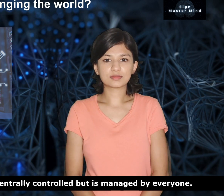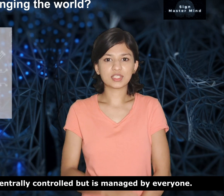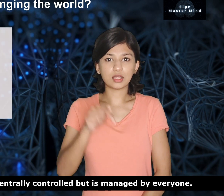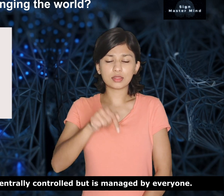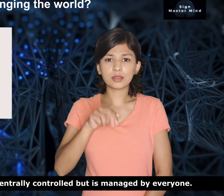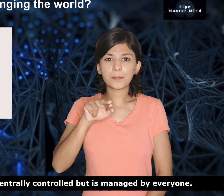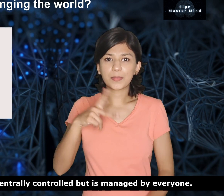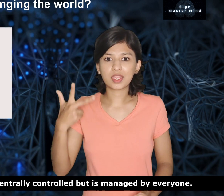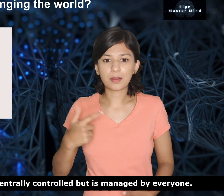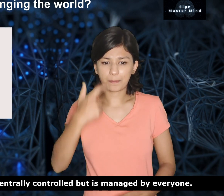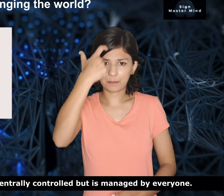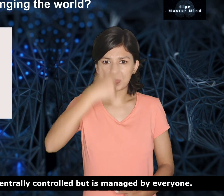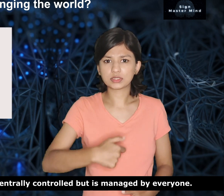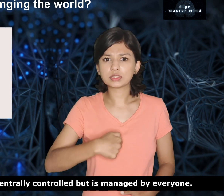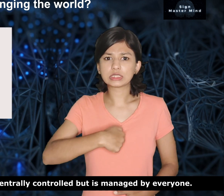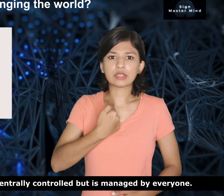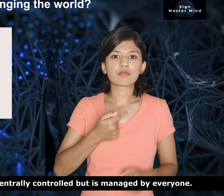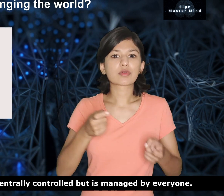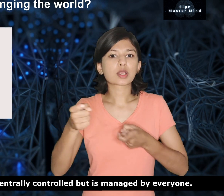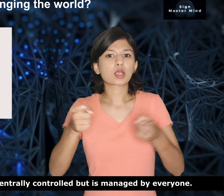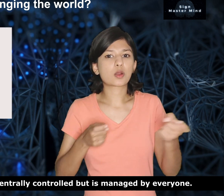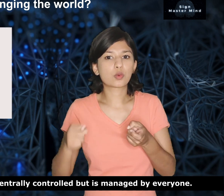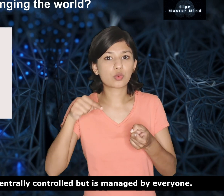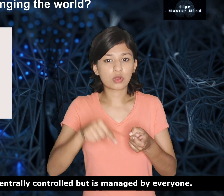It is not centrally controlled but is managed by everyone